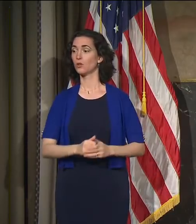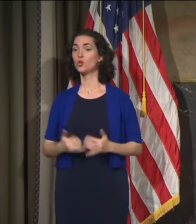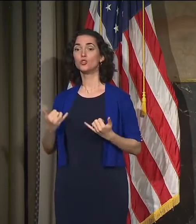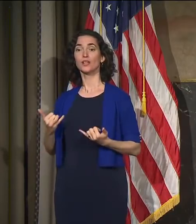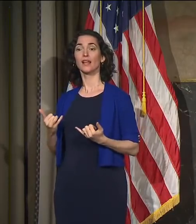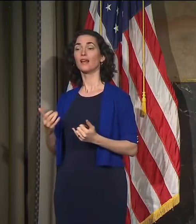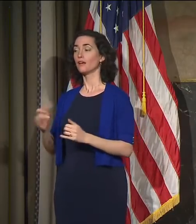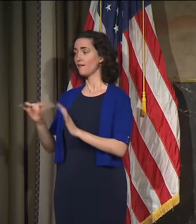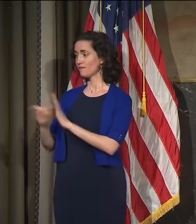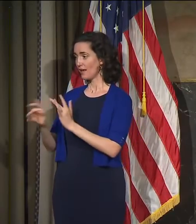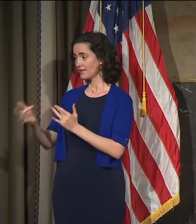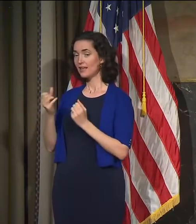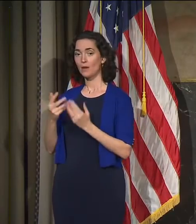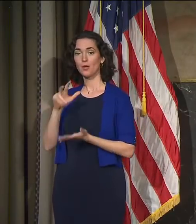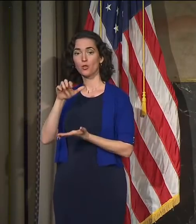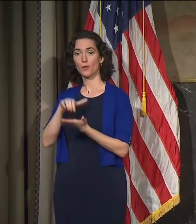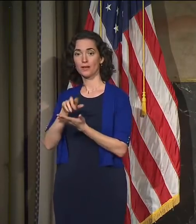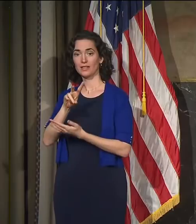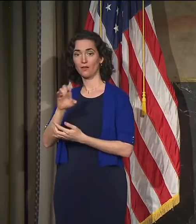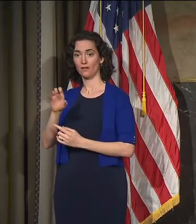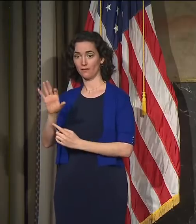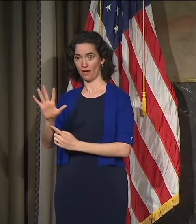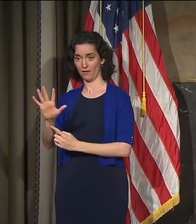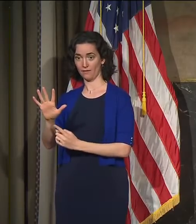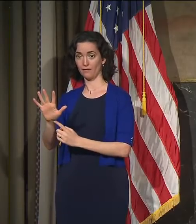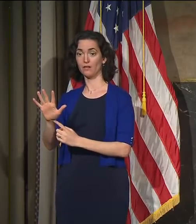3,705 new cases on